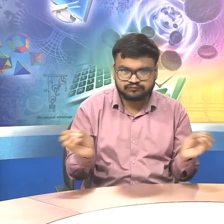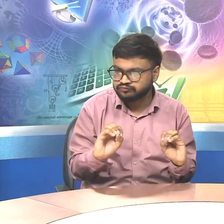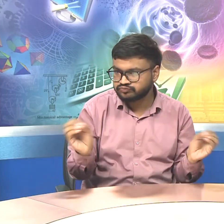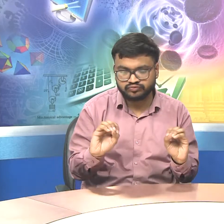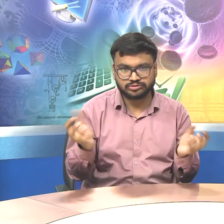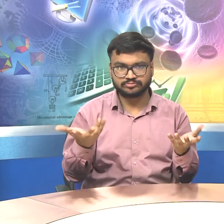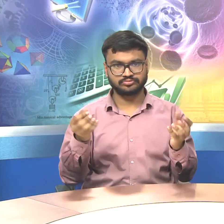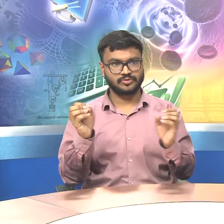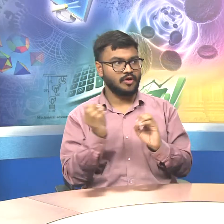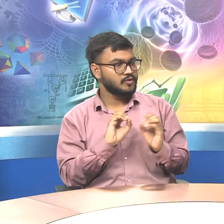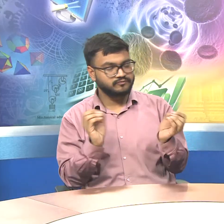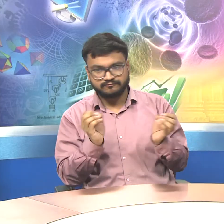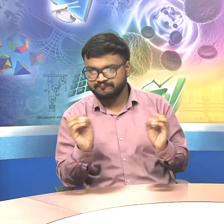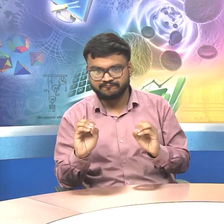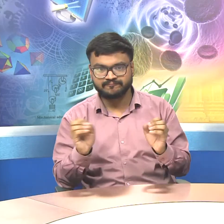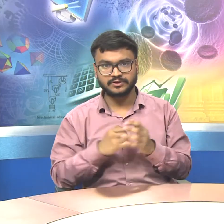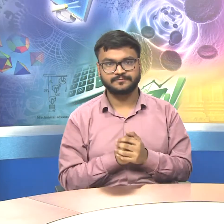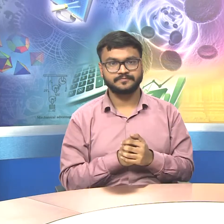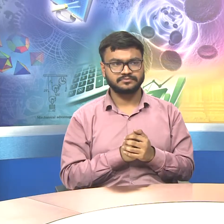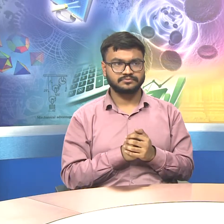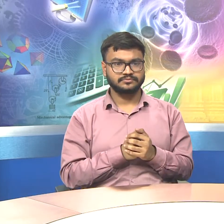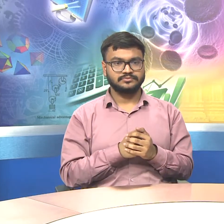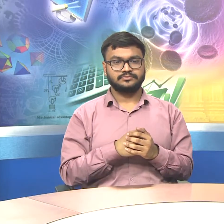Fourth is nothing.